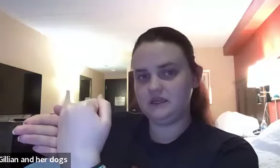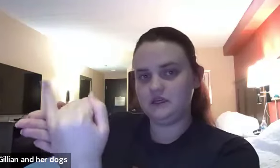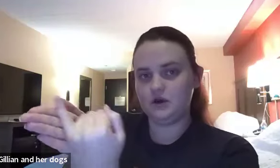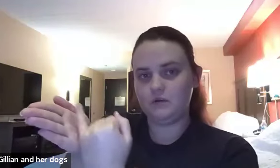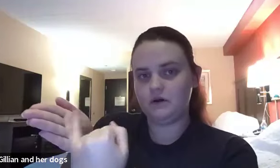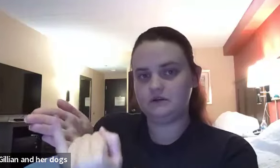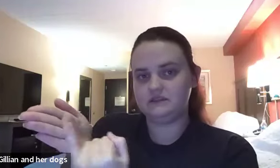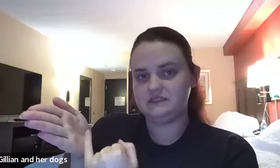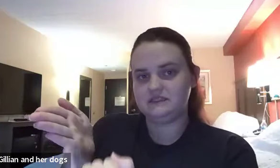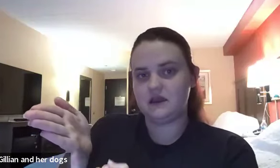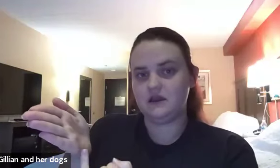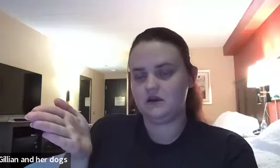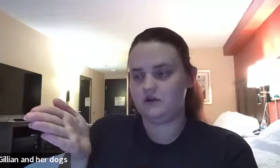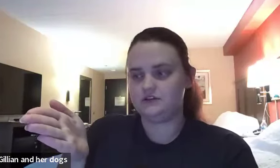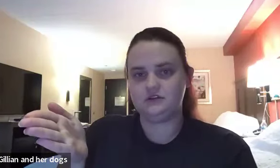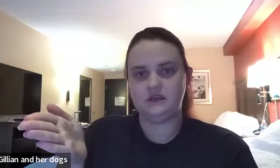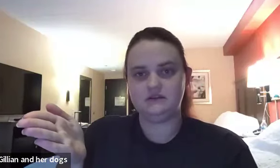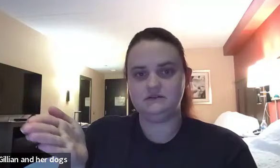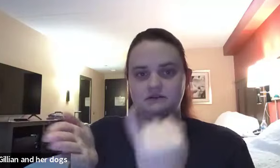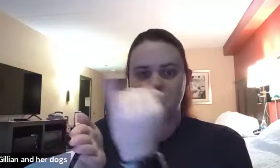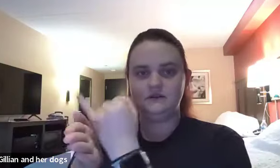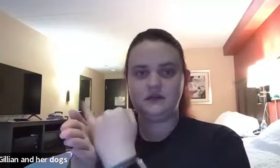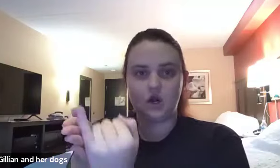pinky go zigzag across your hand. Art.